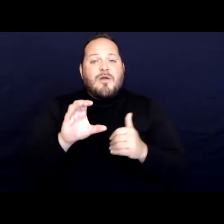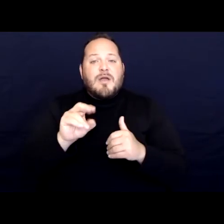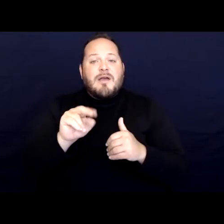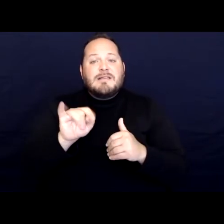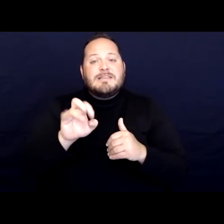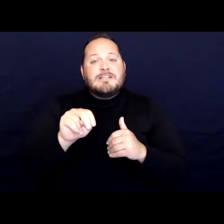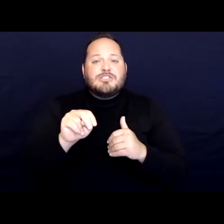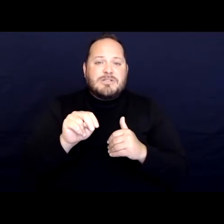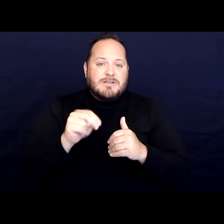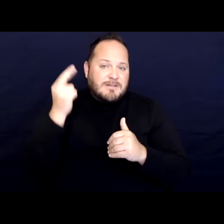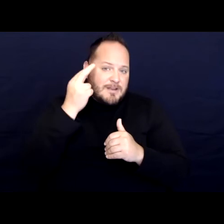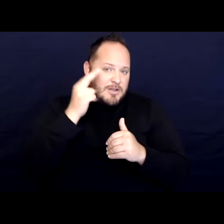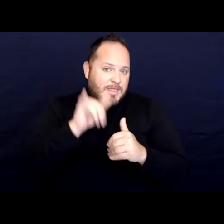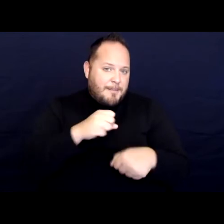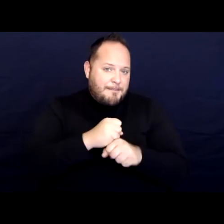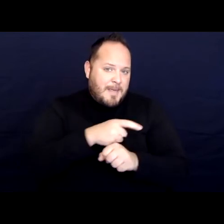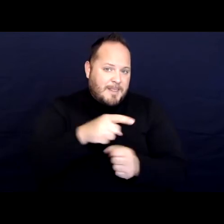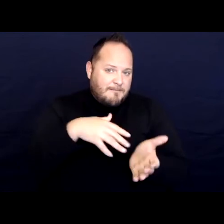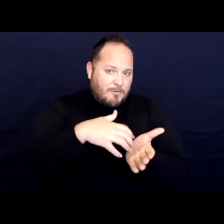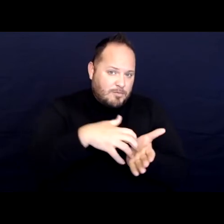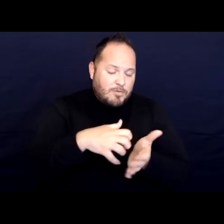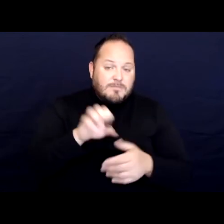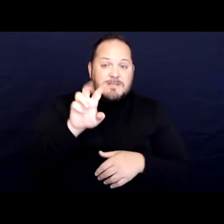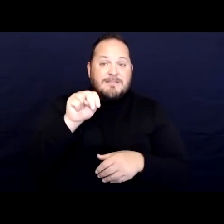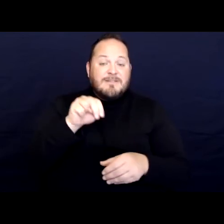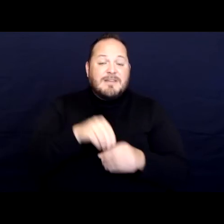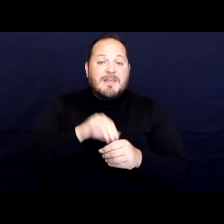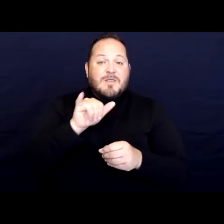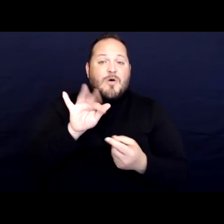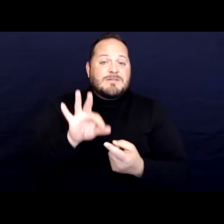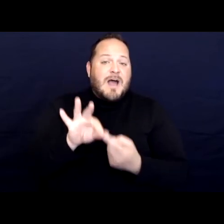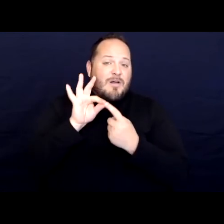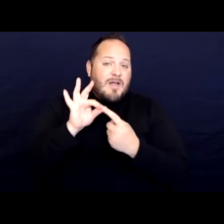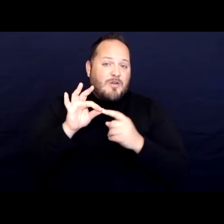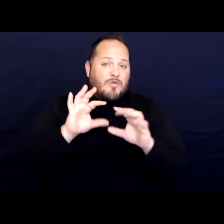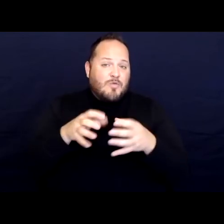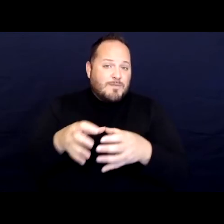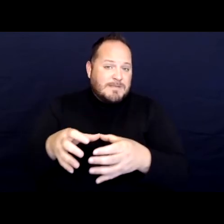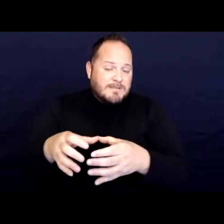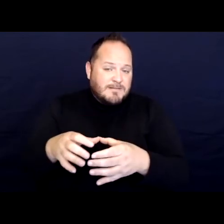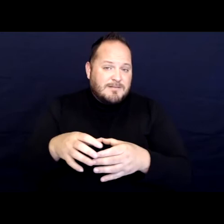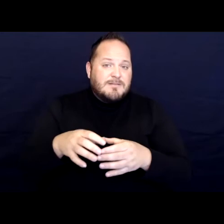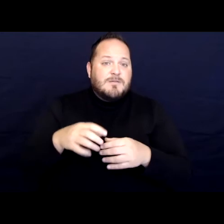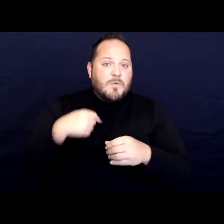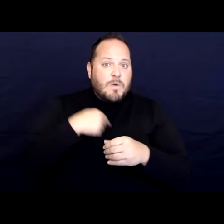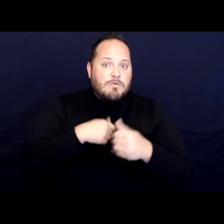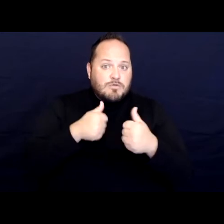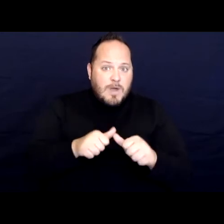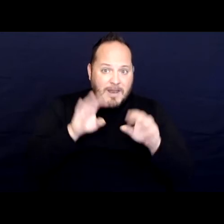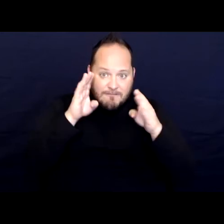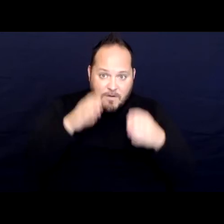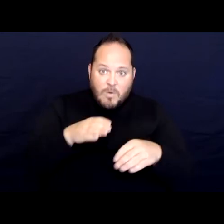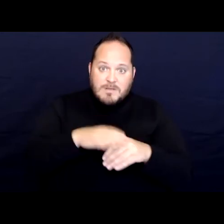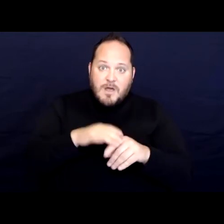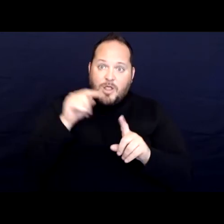so even within those outlier groups among the age groups, we were trying to focus on, like, look, it's really